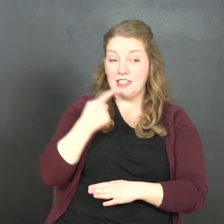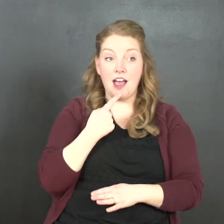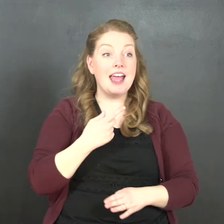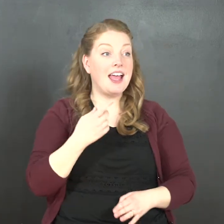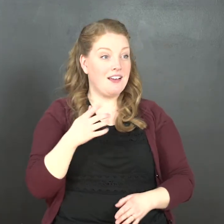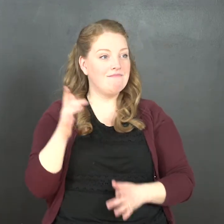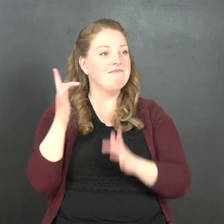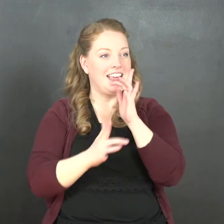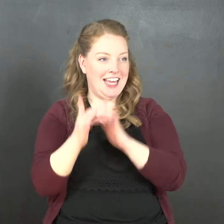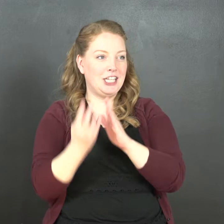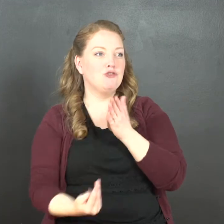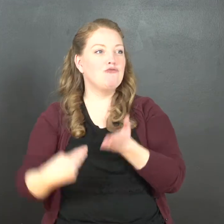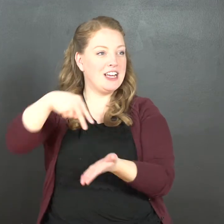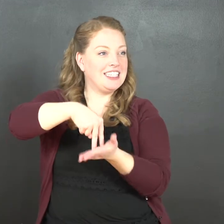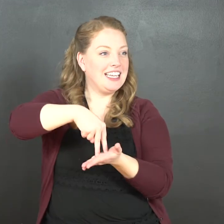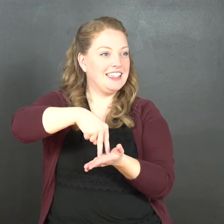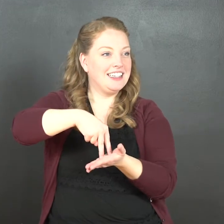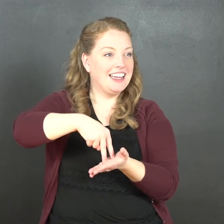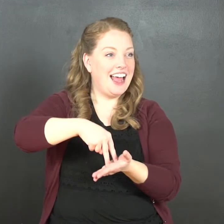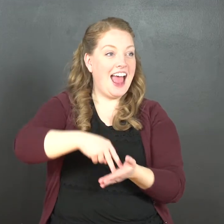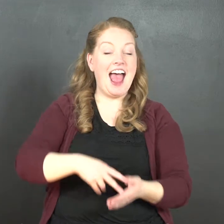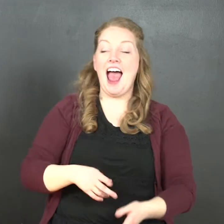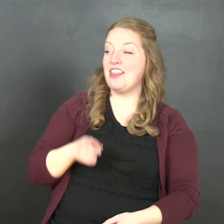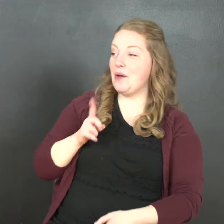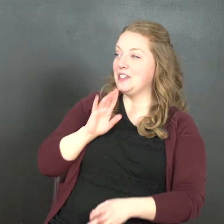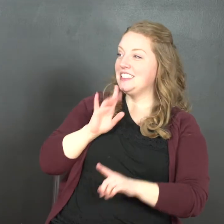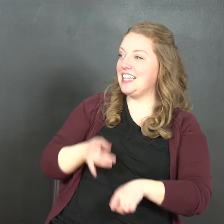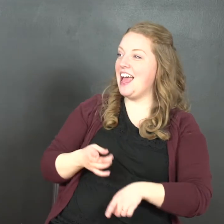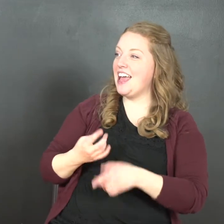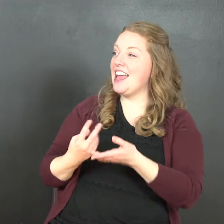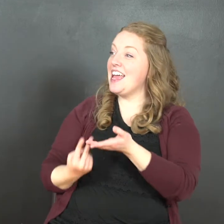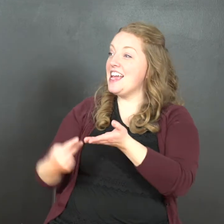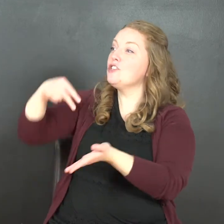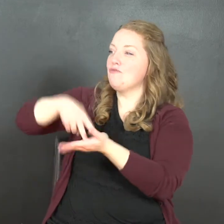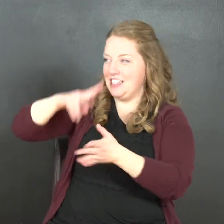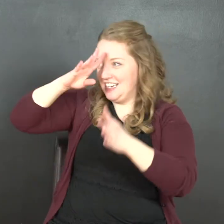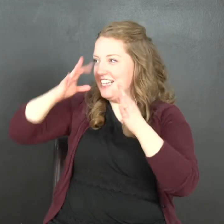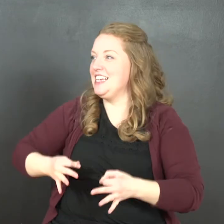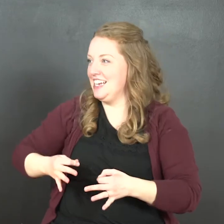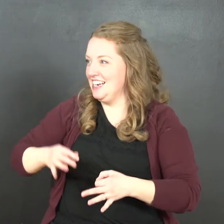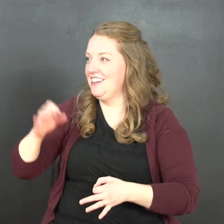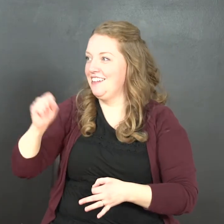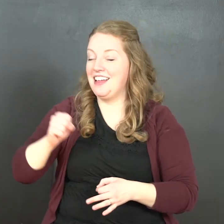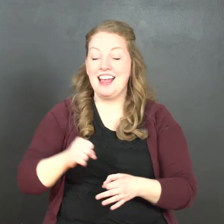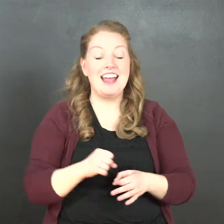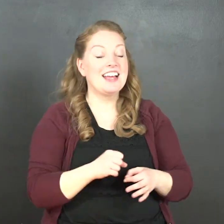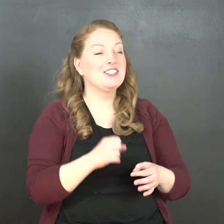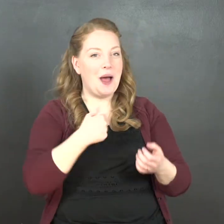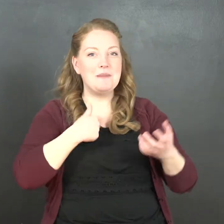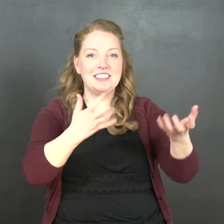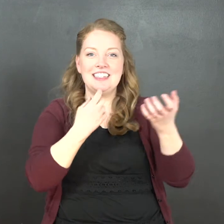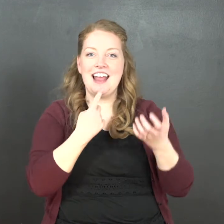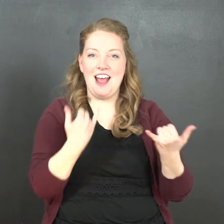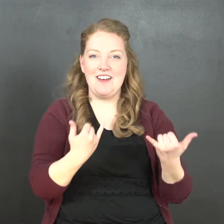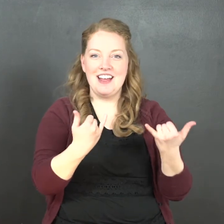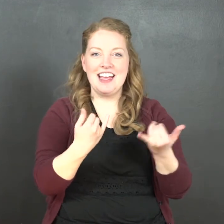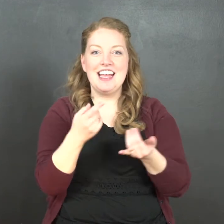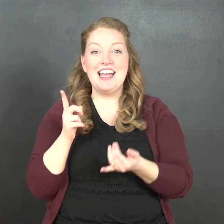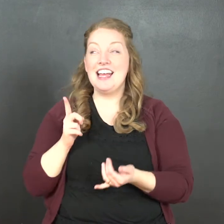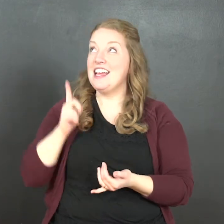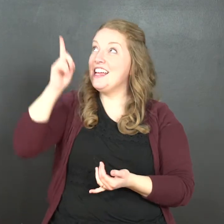was, "He is risen indeed." So let me just say, "He is risen." He is risen indeed.